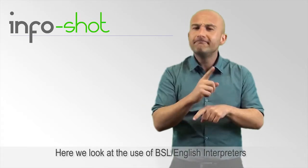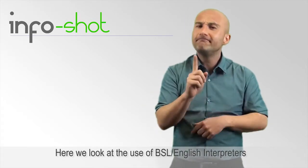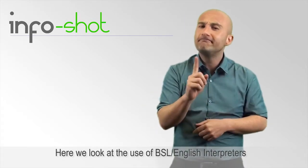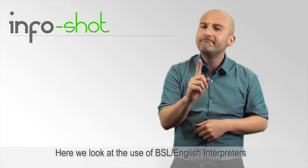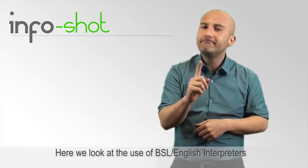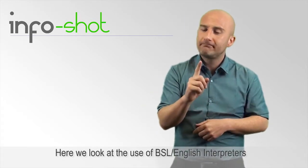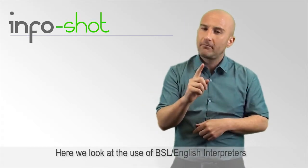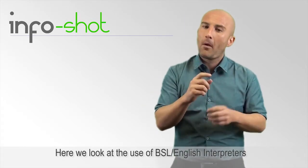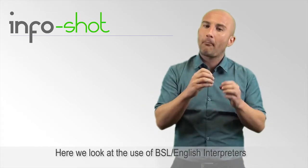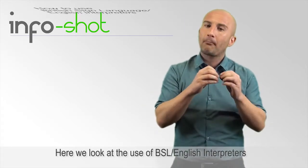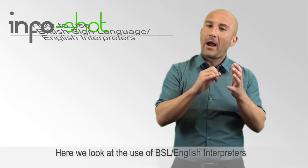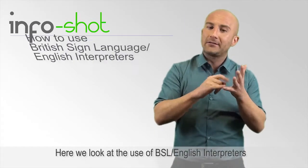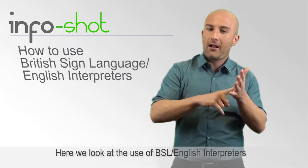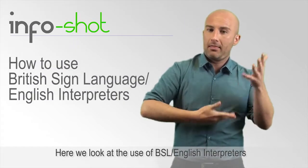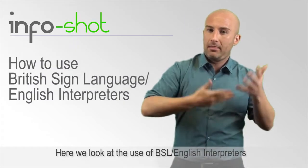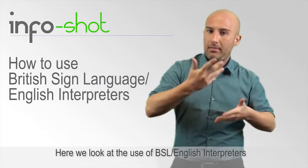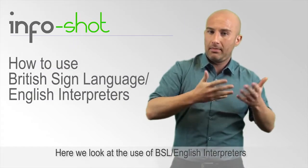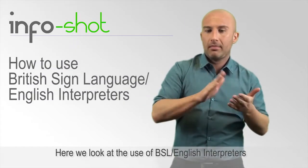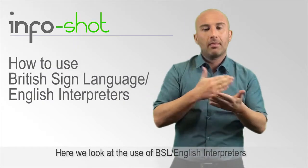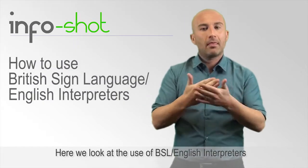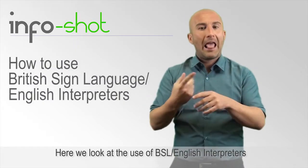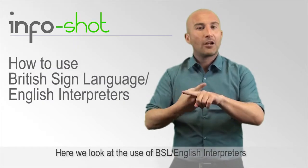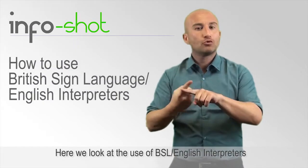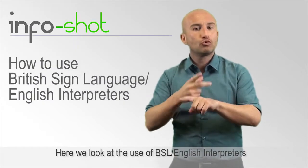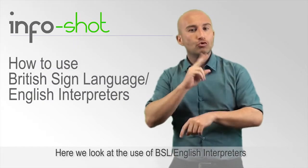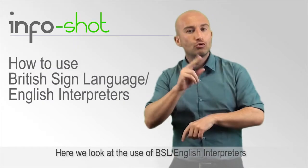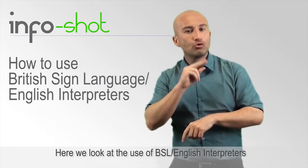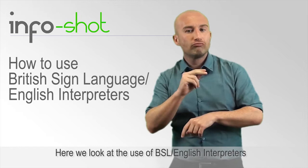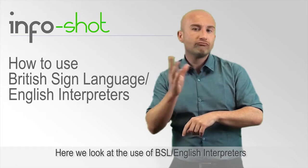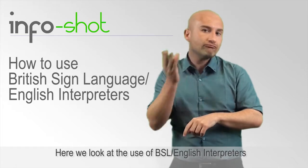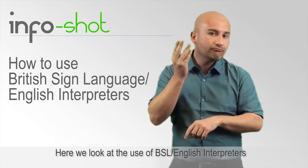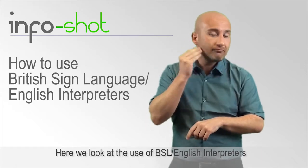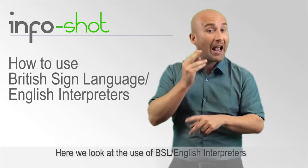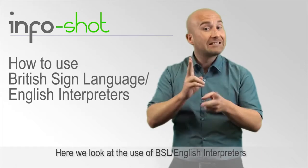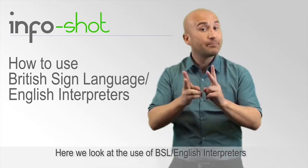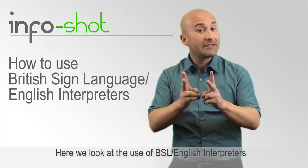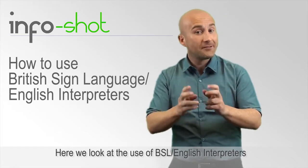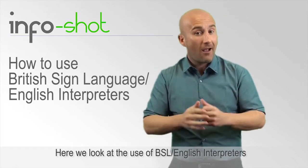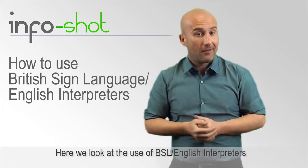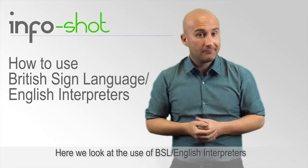Here we look at the use of British Sign Language to English interpreters.